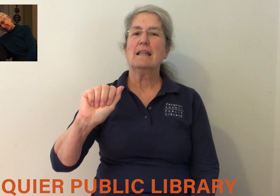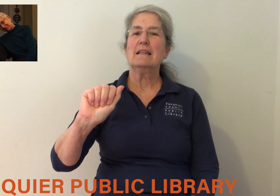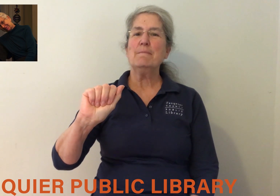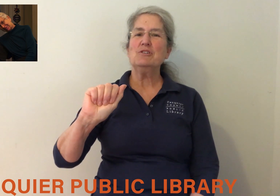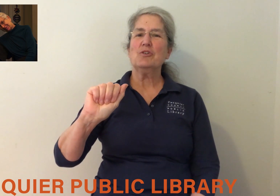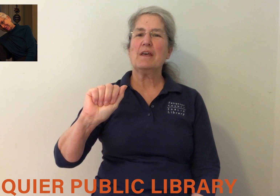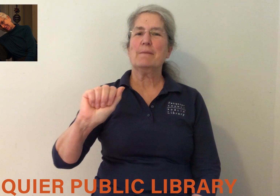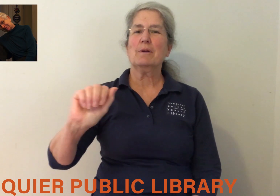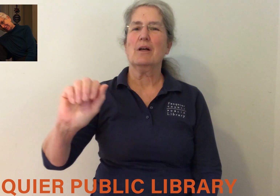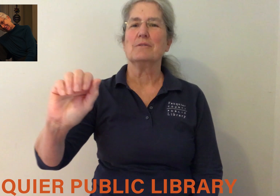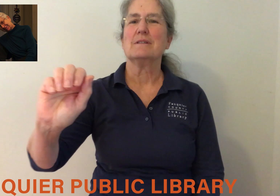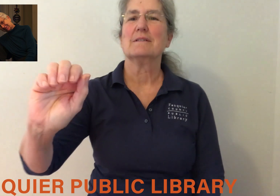Let me show that up close.